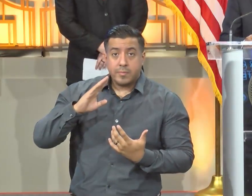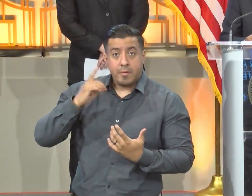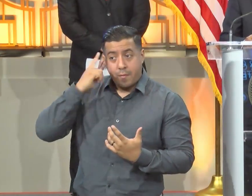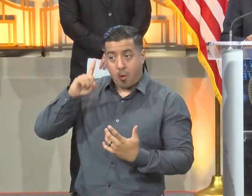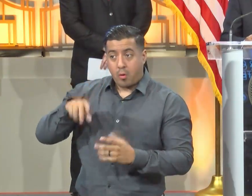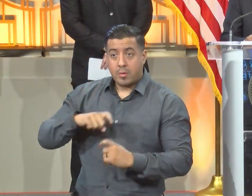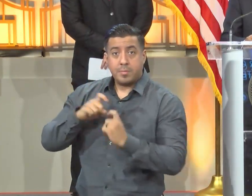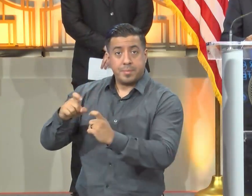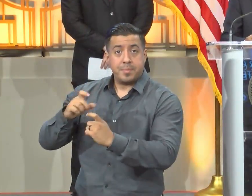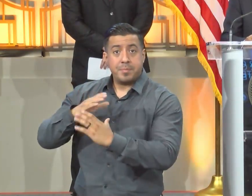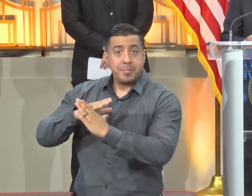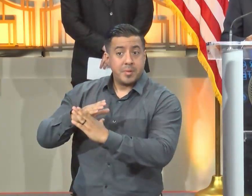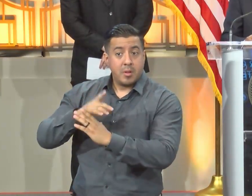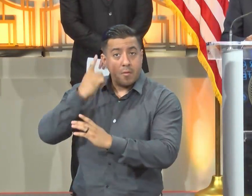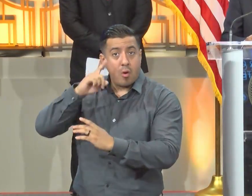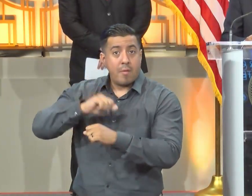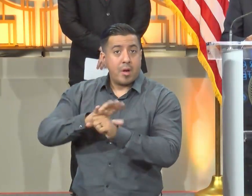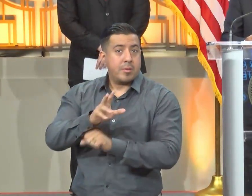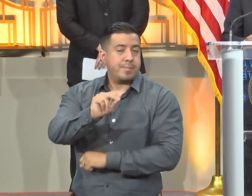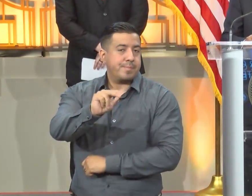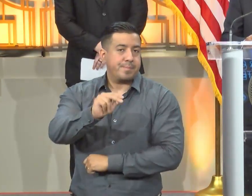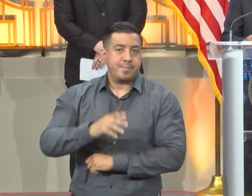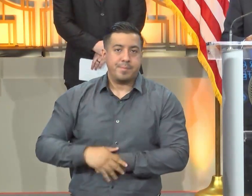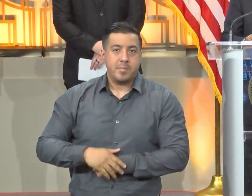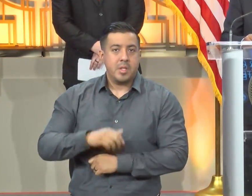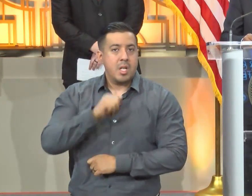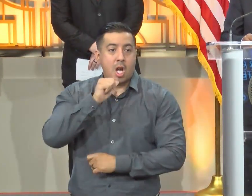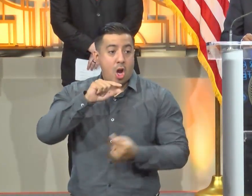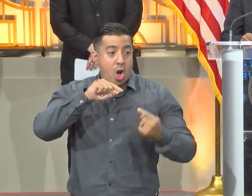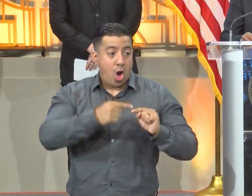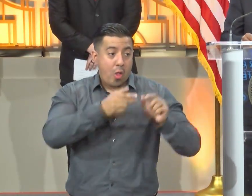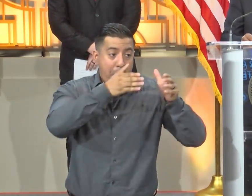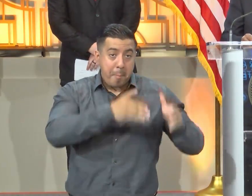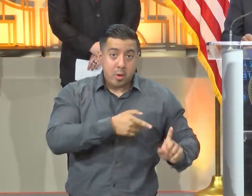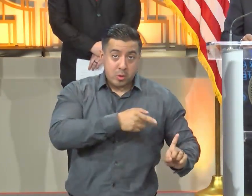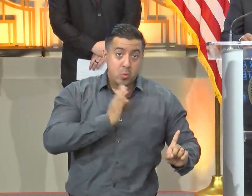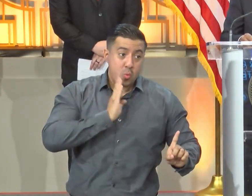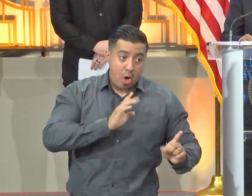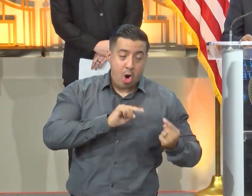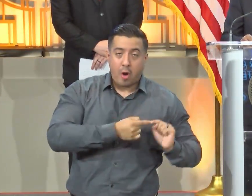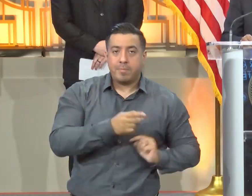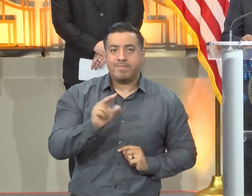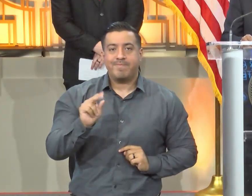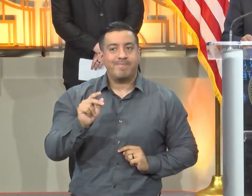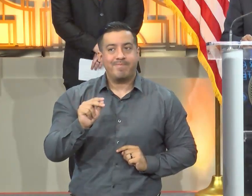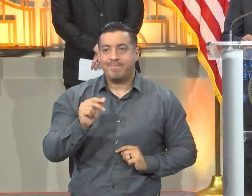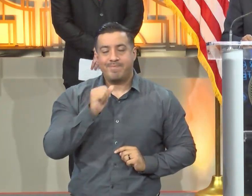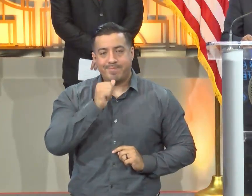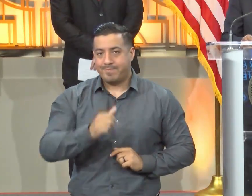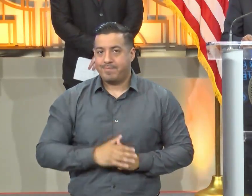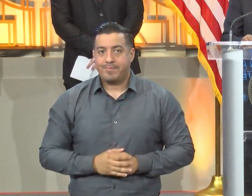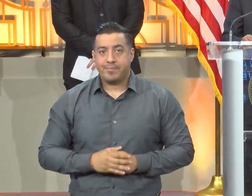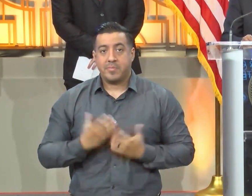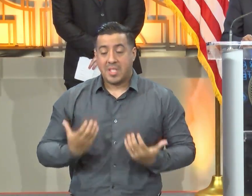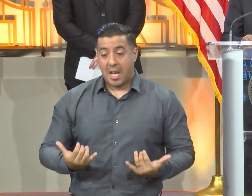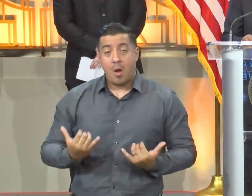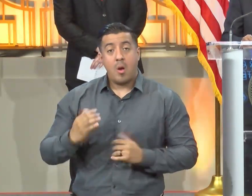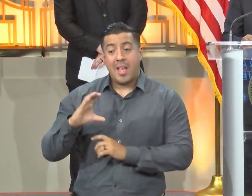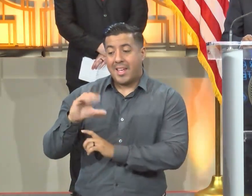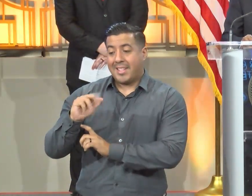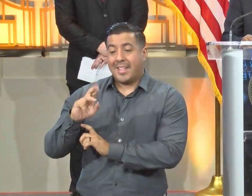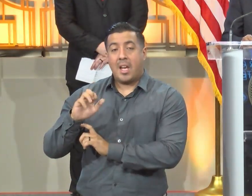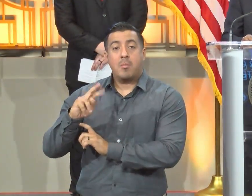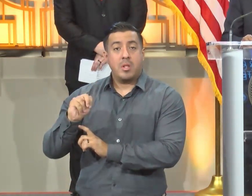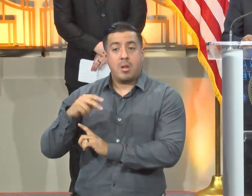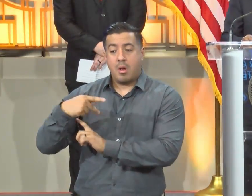protection from the virus, and it does not hurt the recipient of the donation. In a moment, Cameron Palmer with Gulf Coast